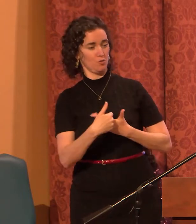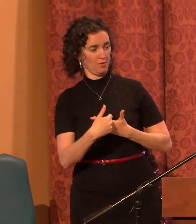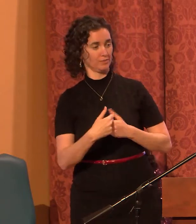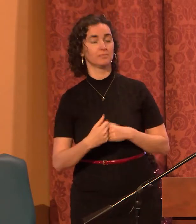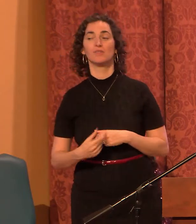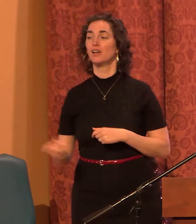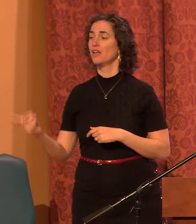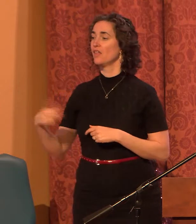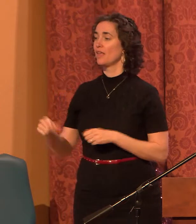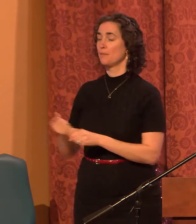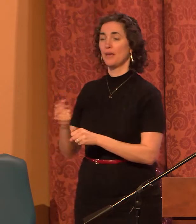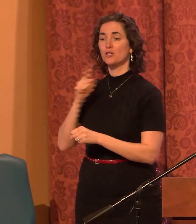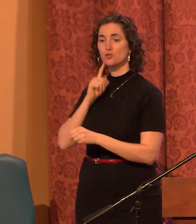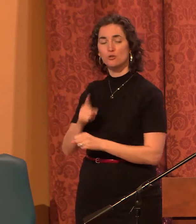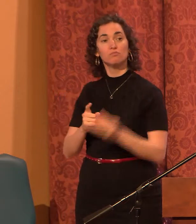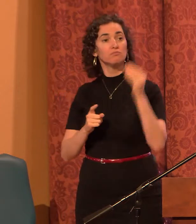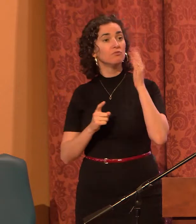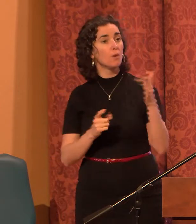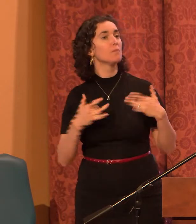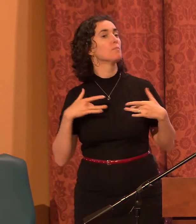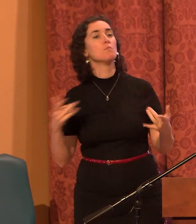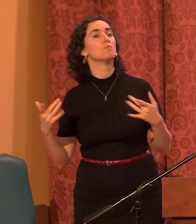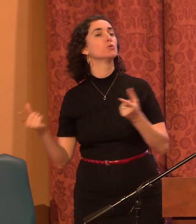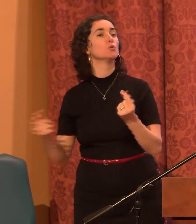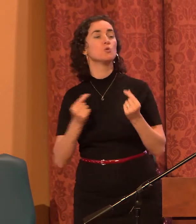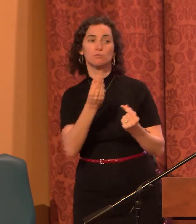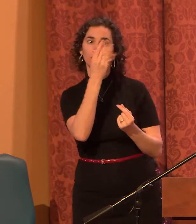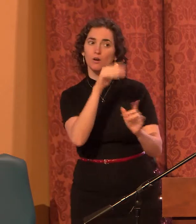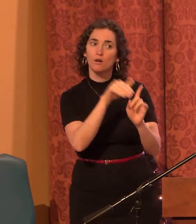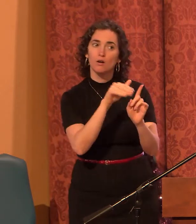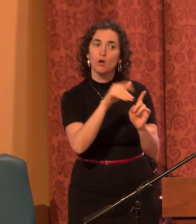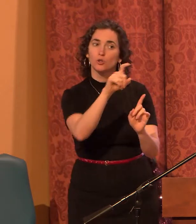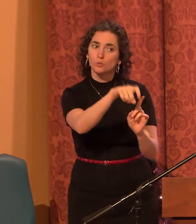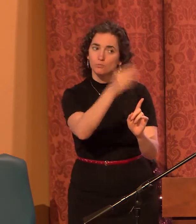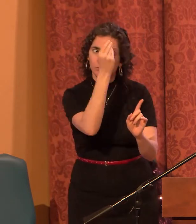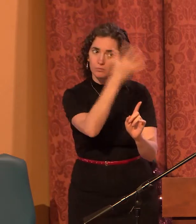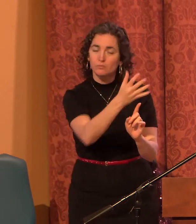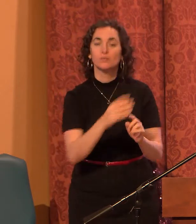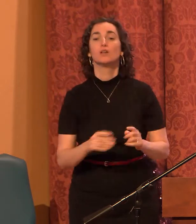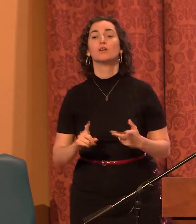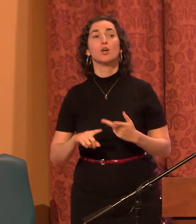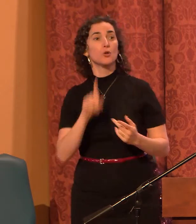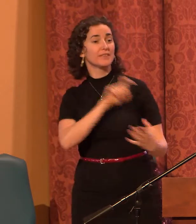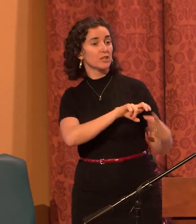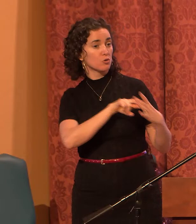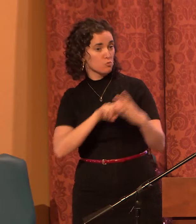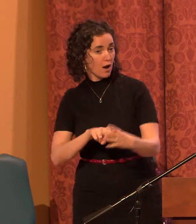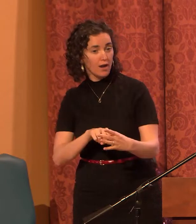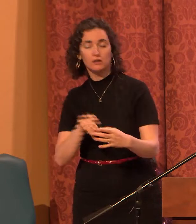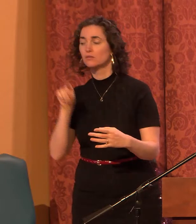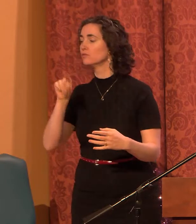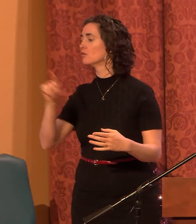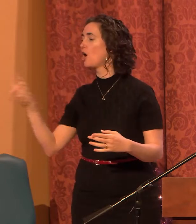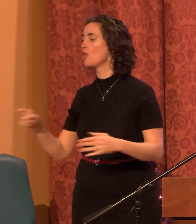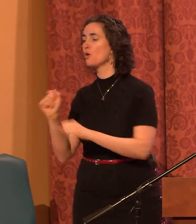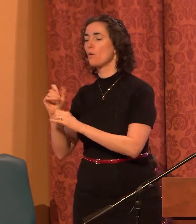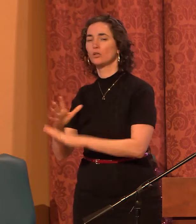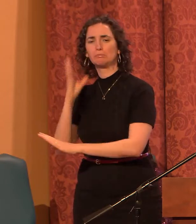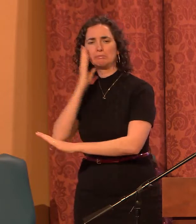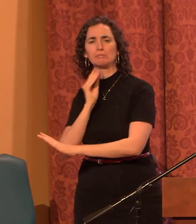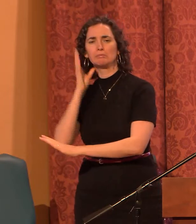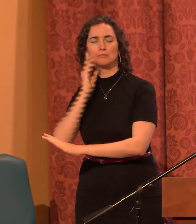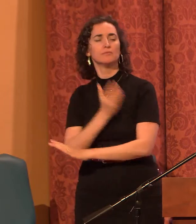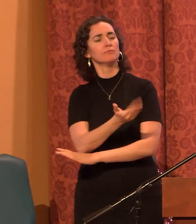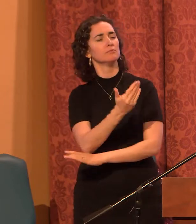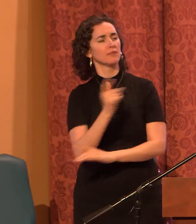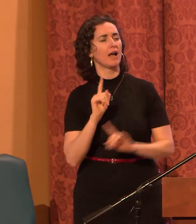made sure they knew about the gathering, and if someone needed a ride, one of the seasoned employees would